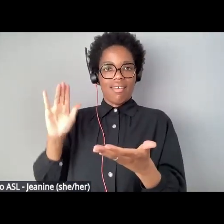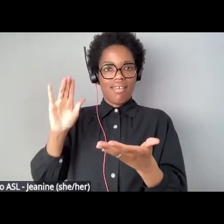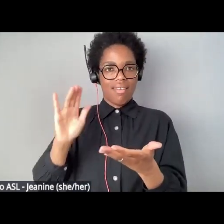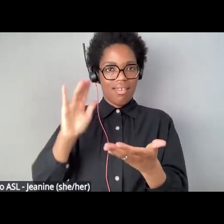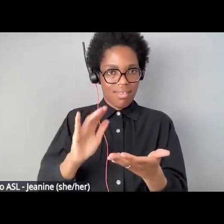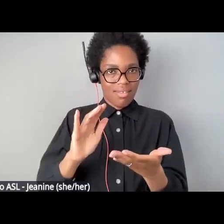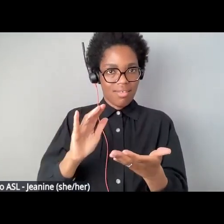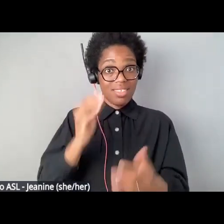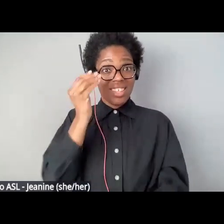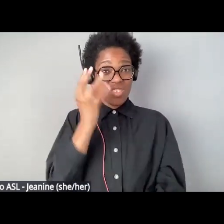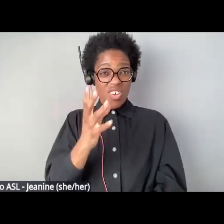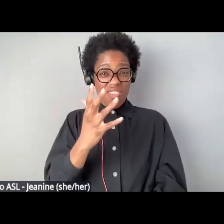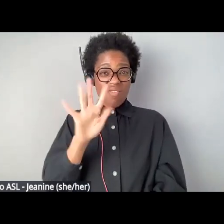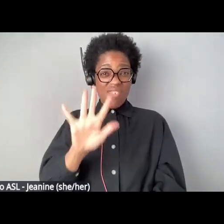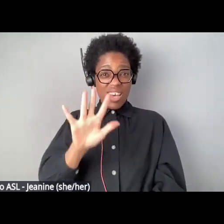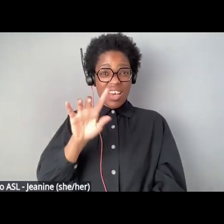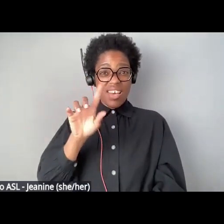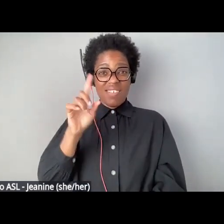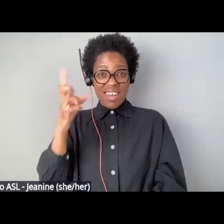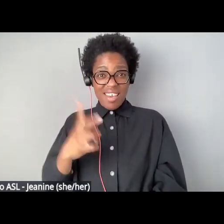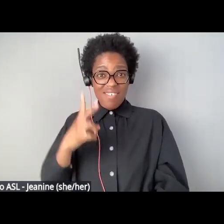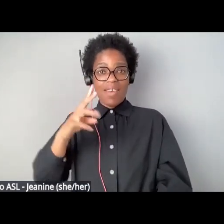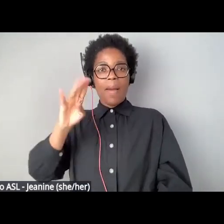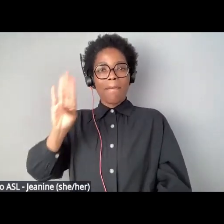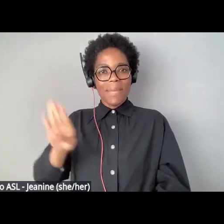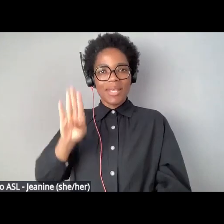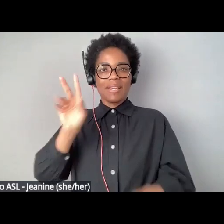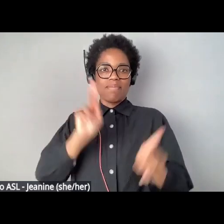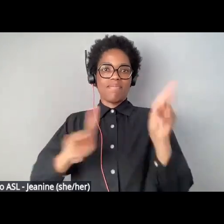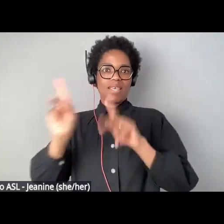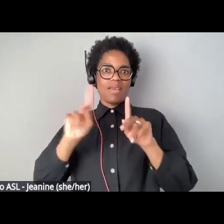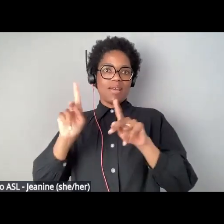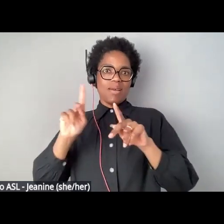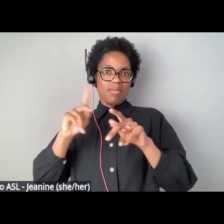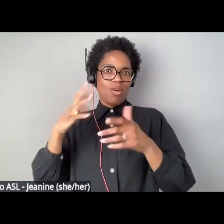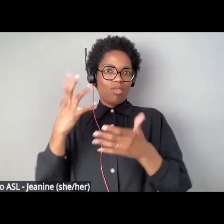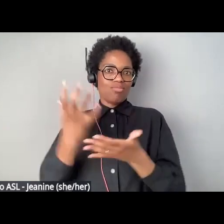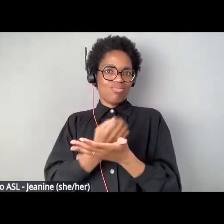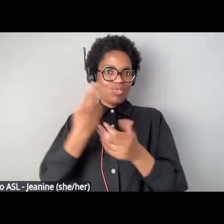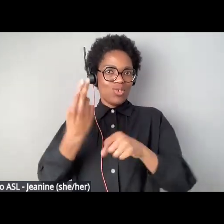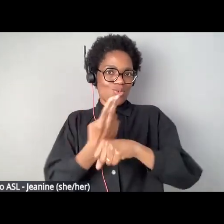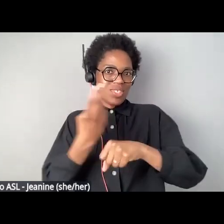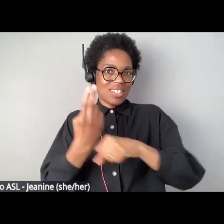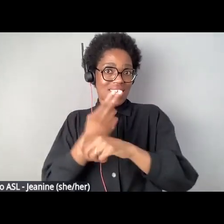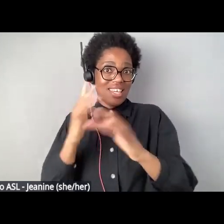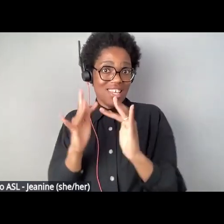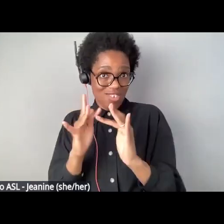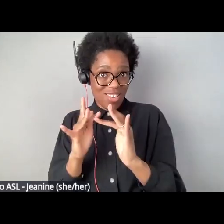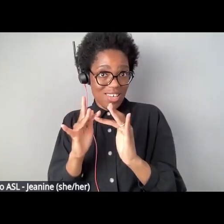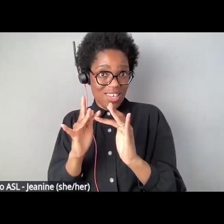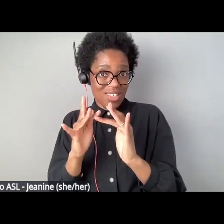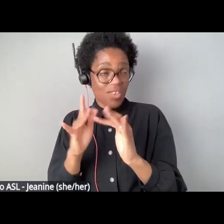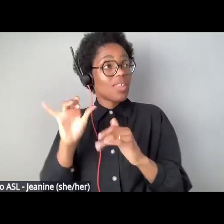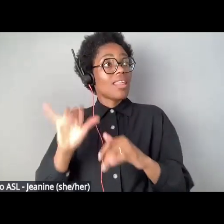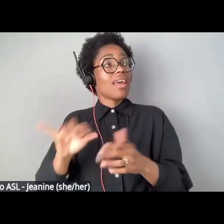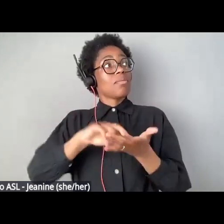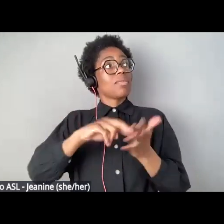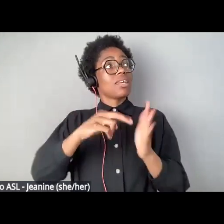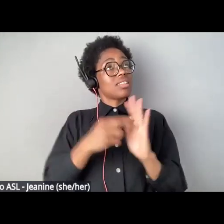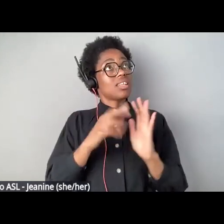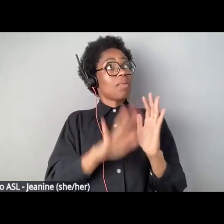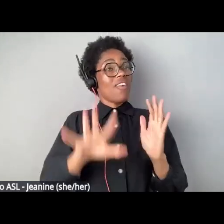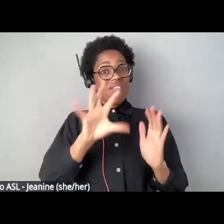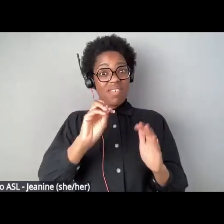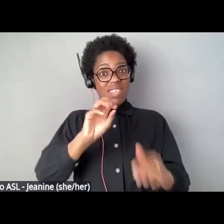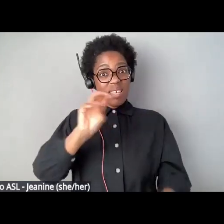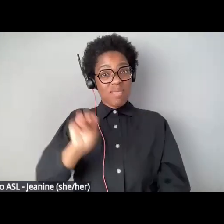internet. So a 1% shift means that in the last 6 months, probably about 50 million people stopped using